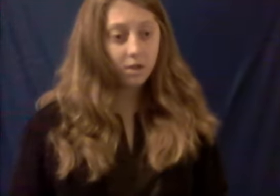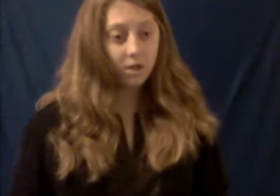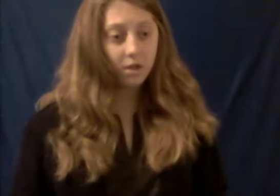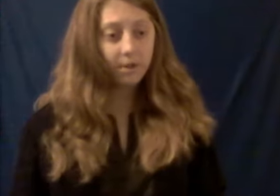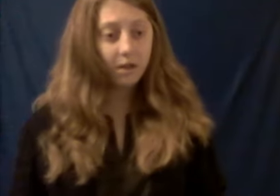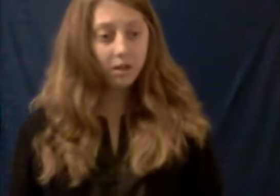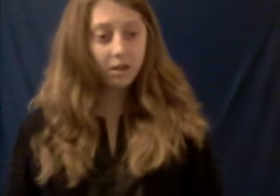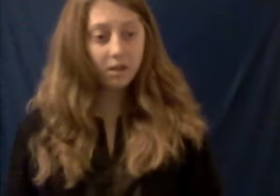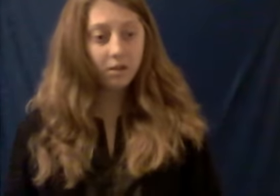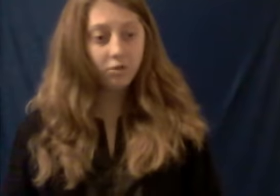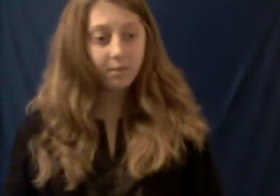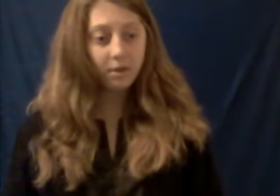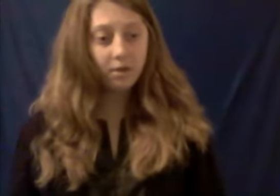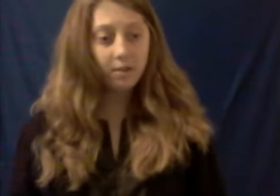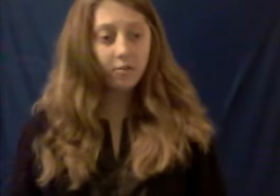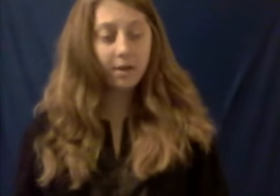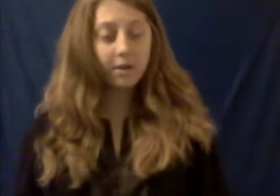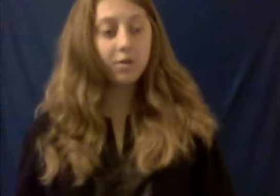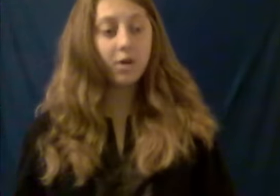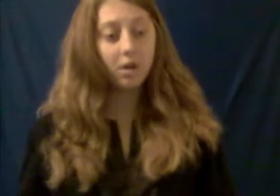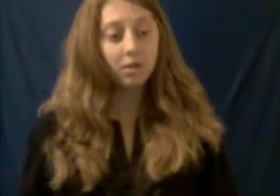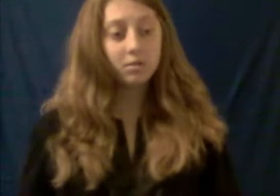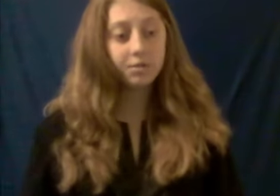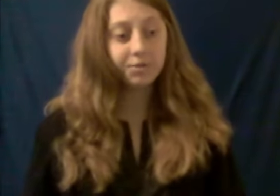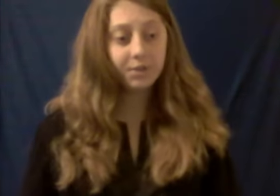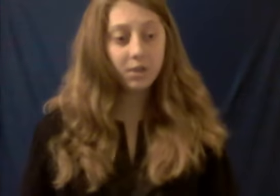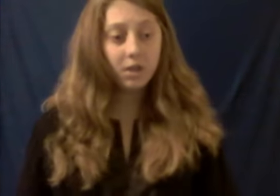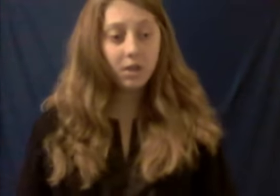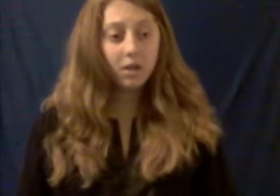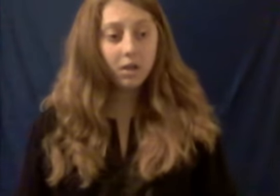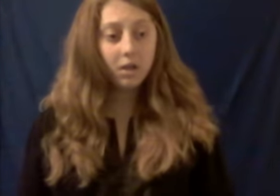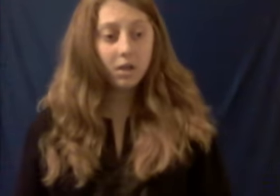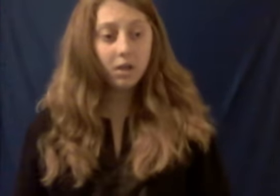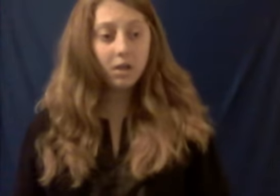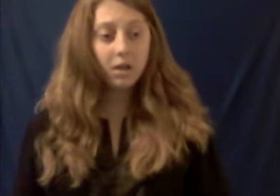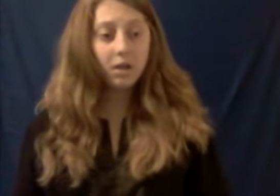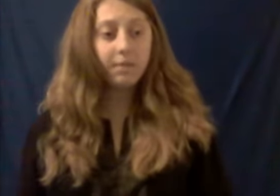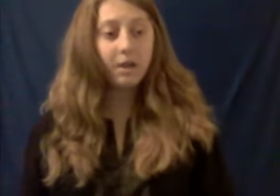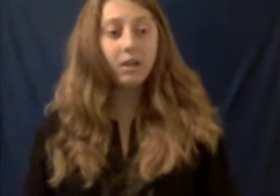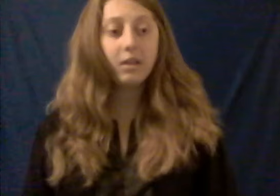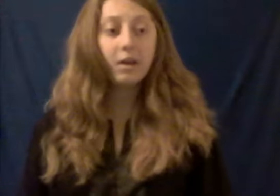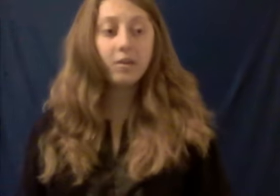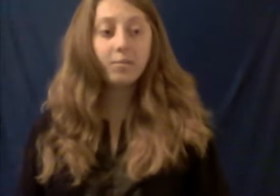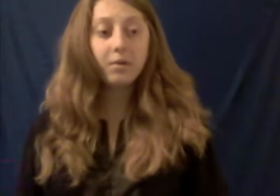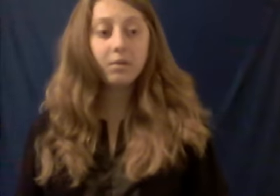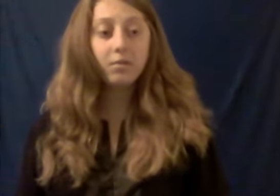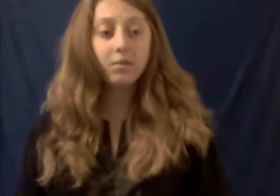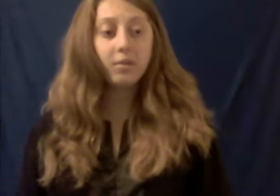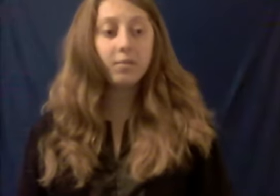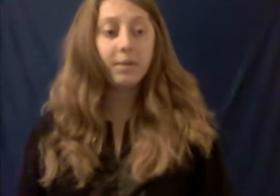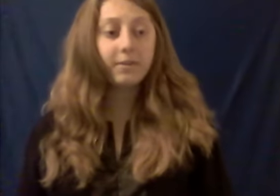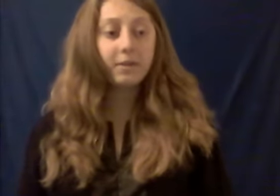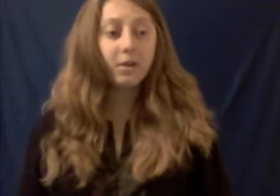there. I pay the electric bill, that's about $100. I pay the gas bill, that's about